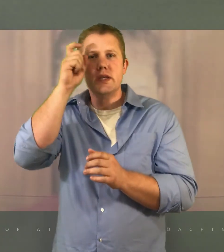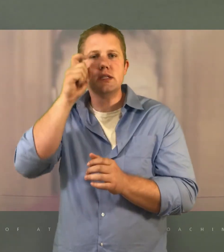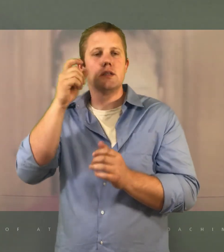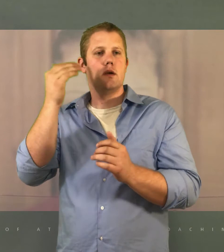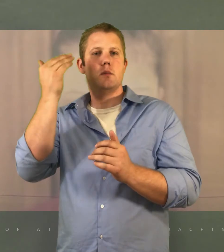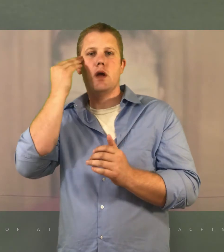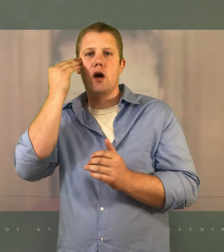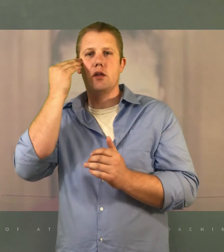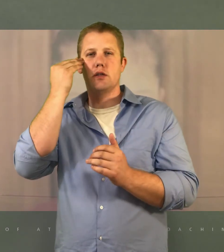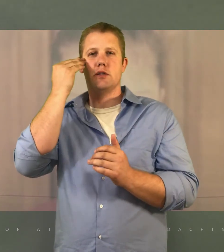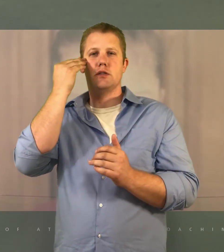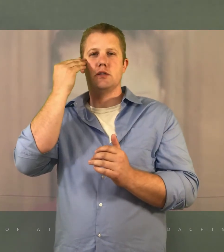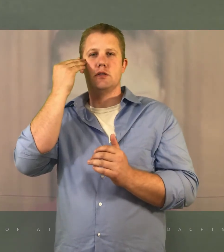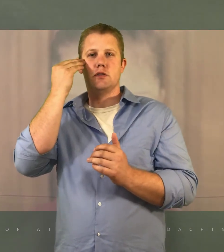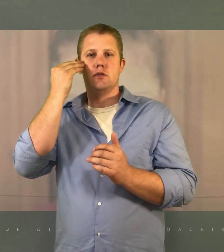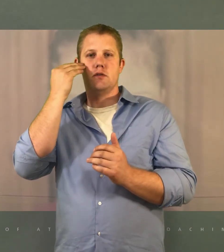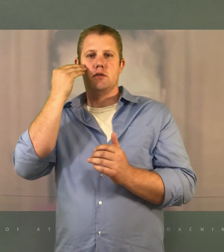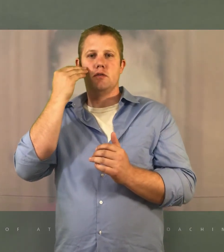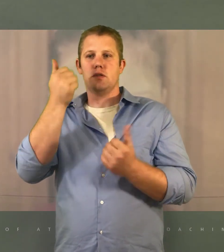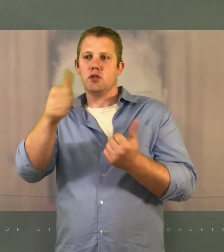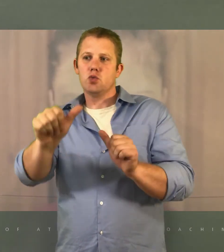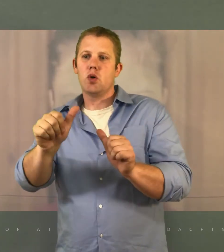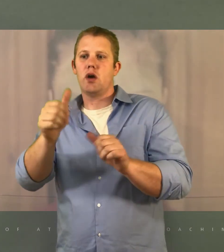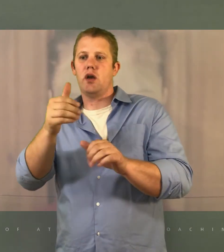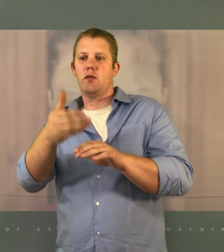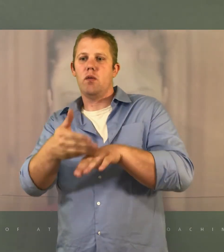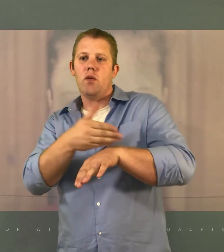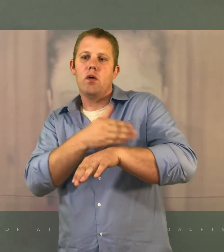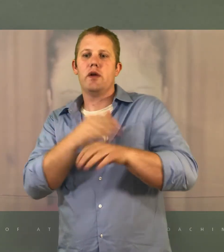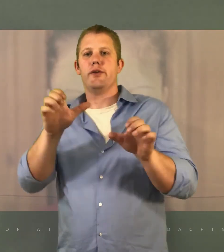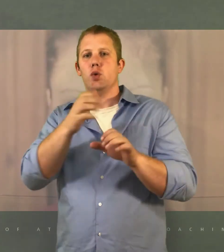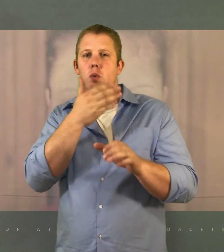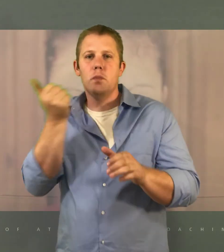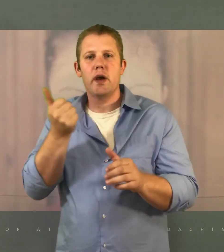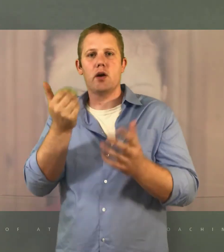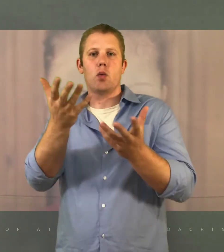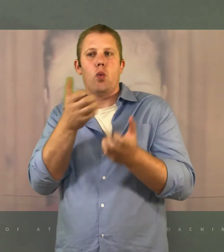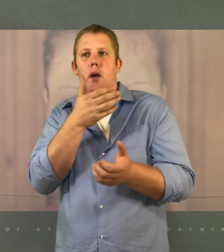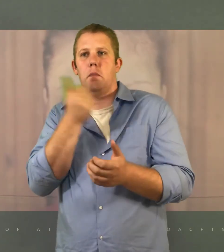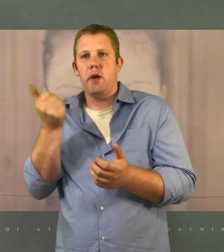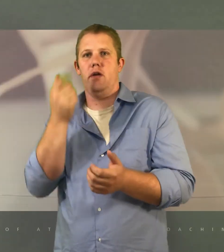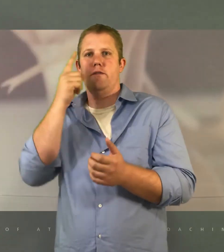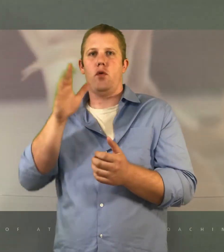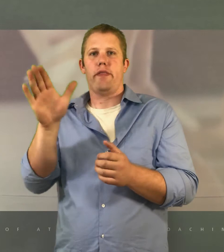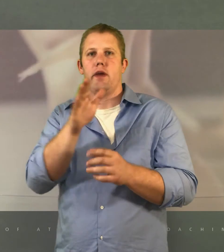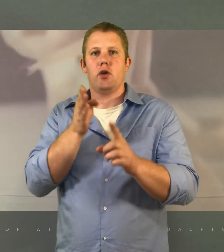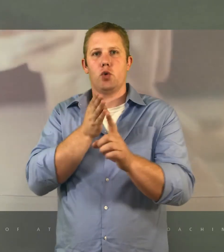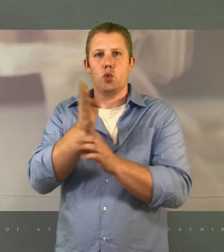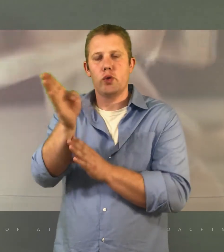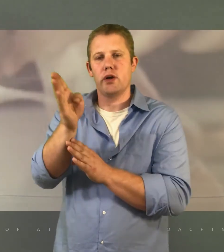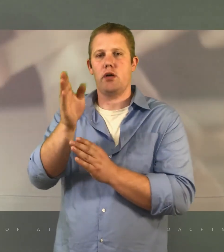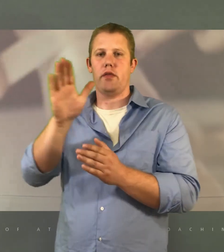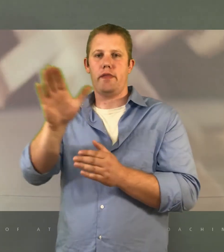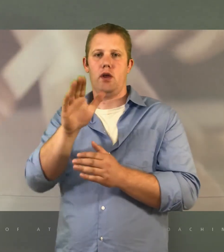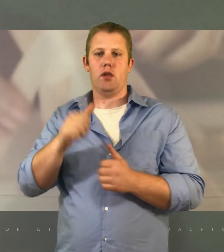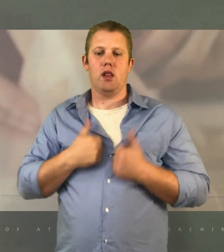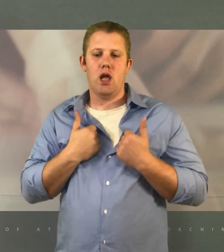themselves, seeking wisdom and knowledge and how to take better steps and better directions to do better and want better for